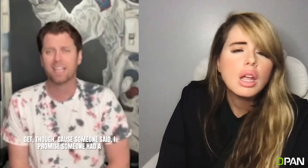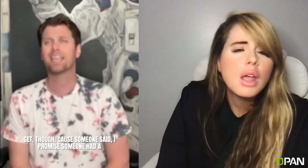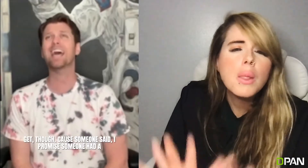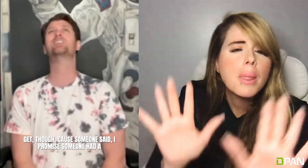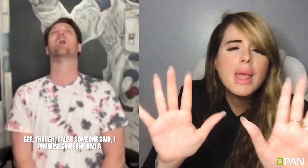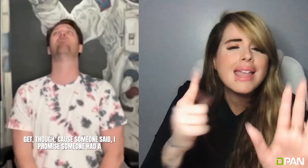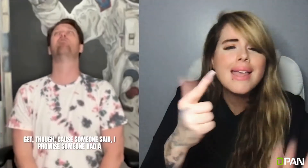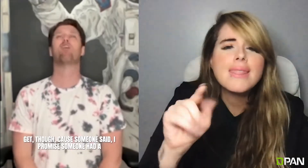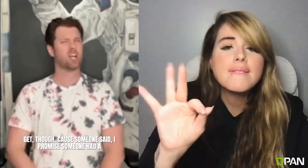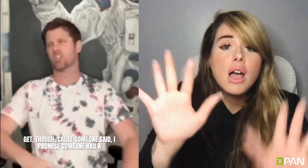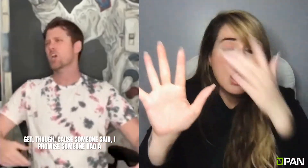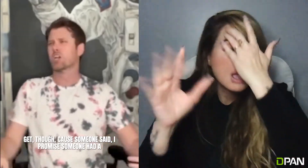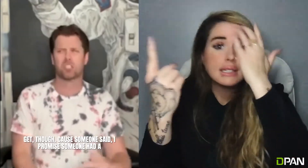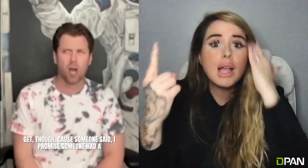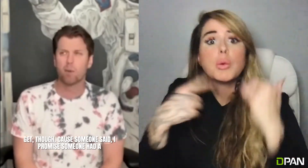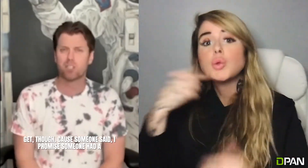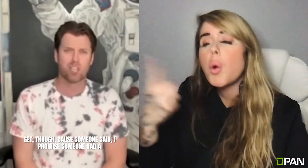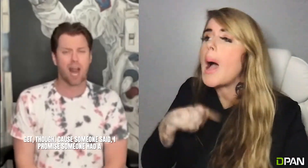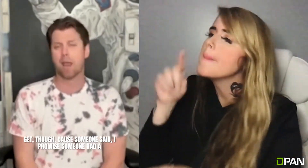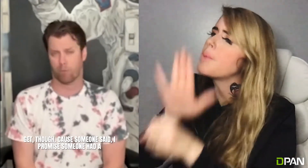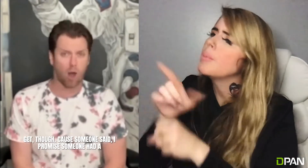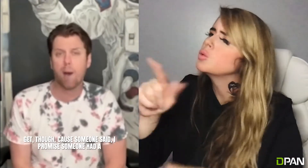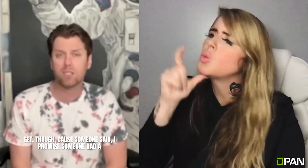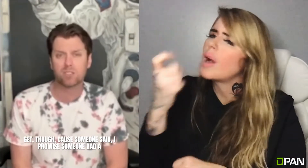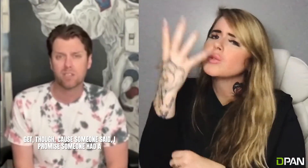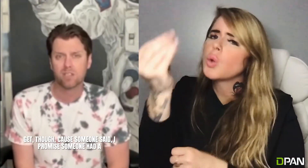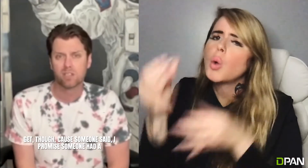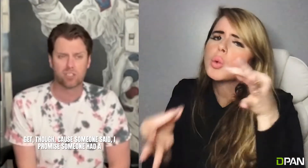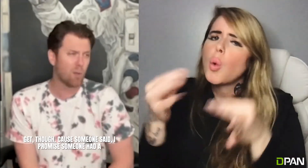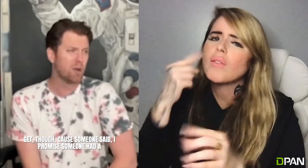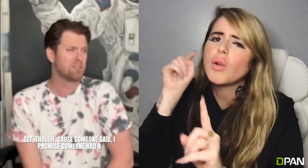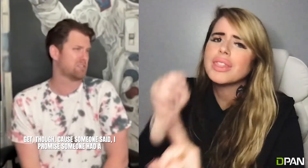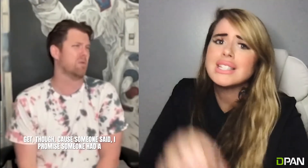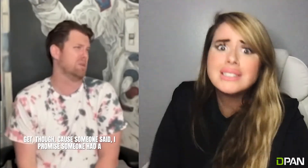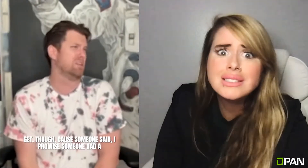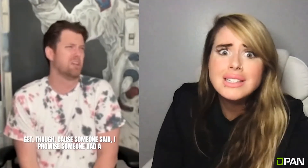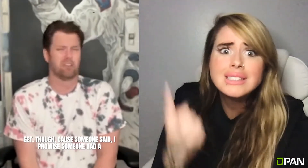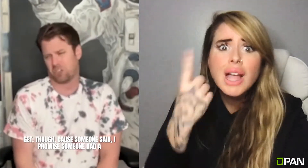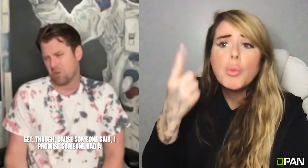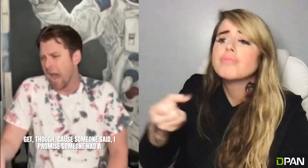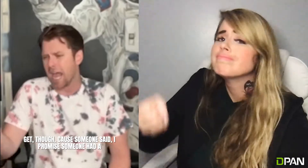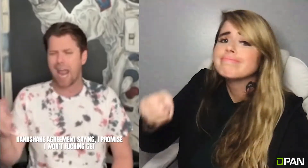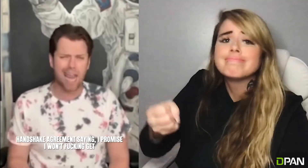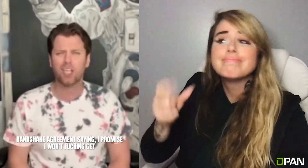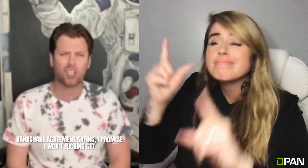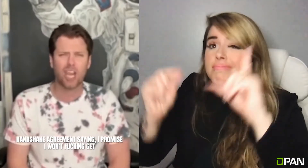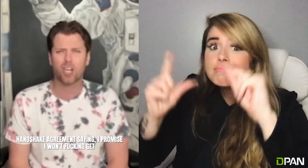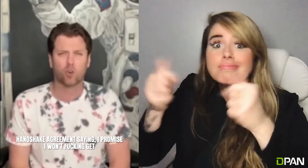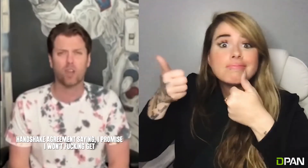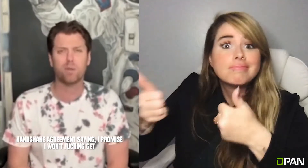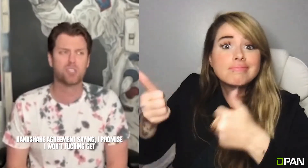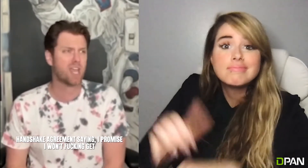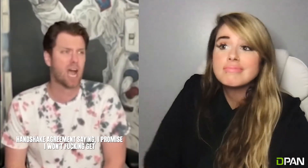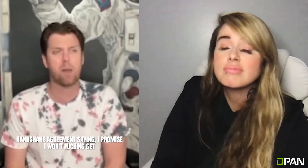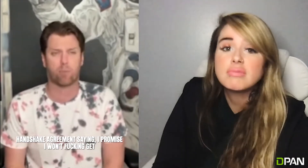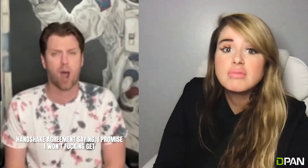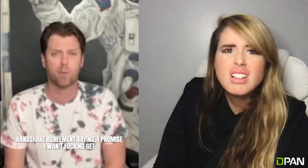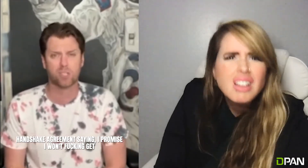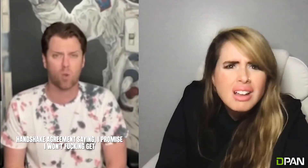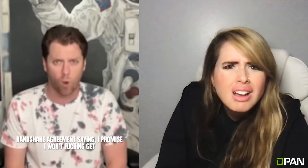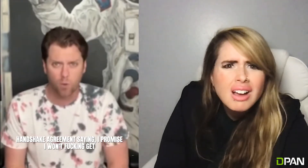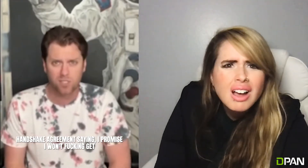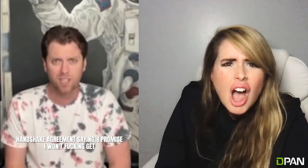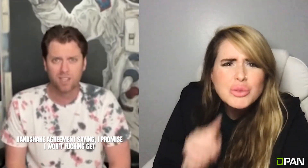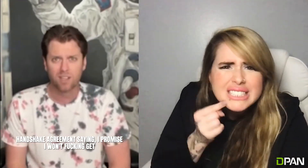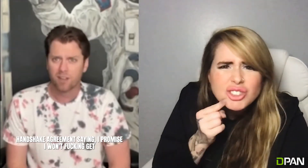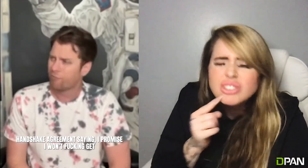women? Get the fuck, cause someone said, I promise? Someone had a handshake agreement saying, I promise